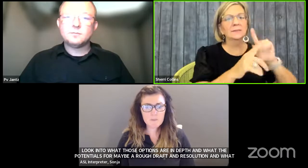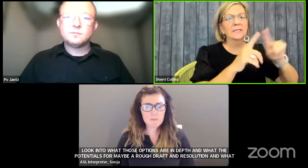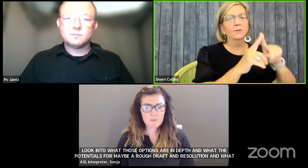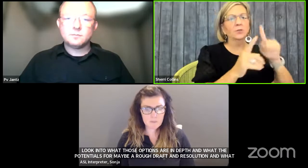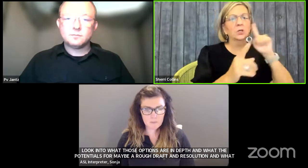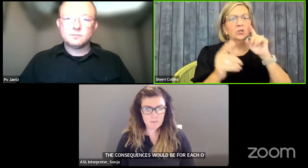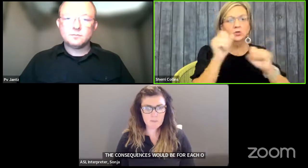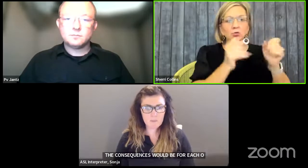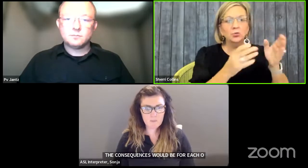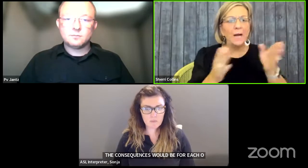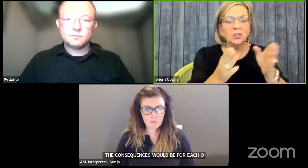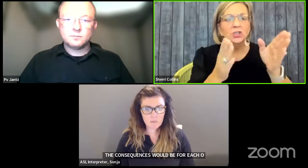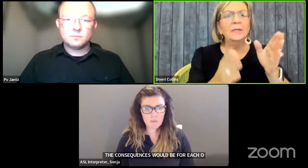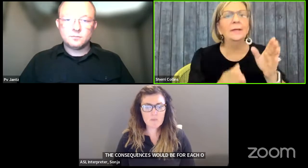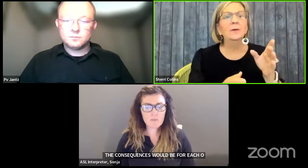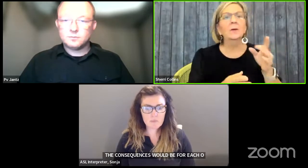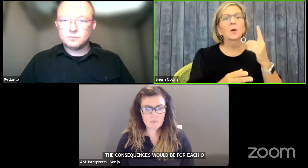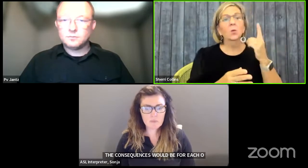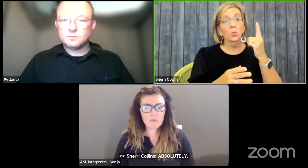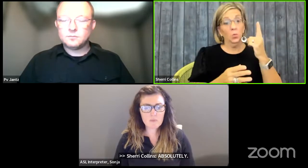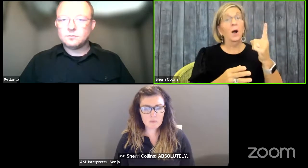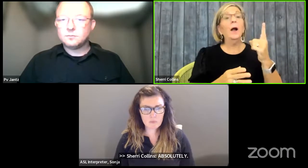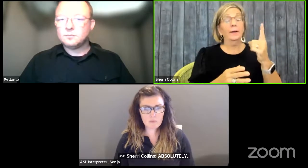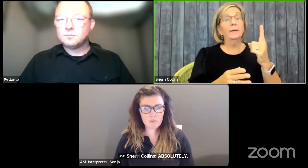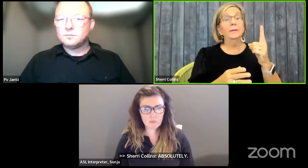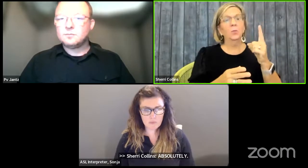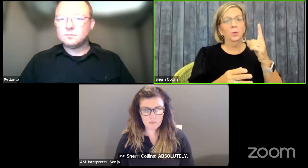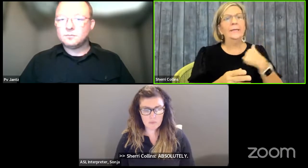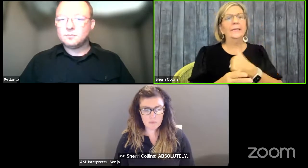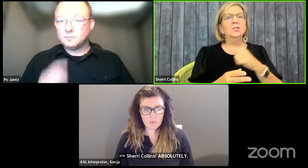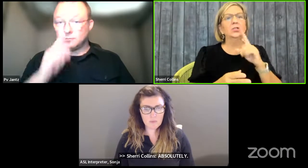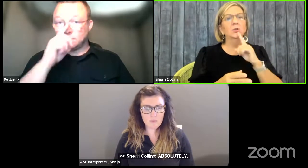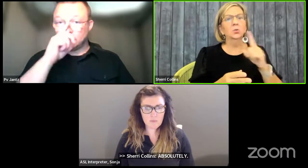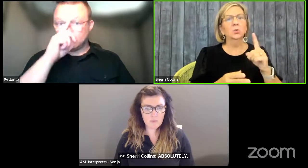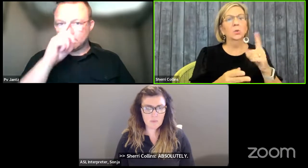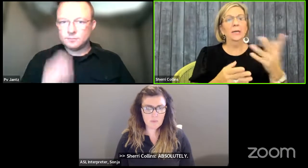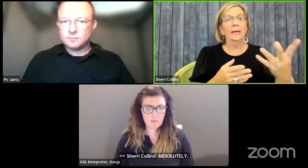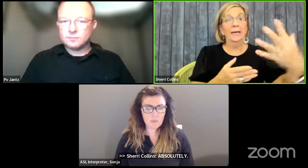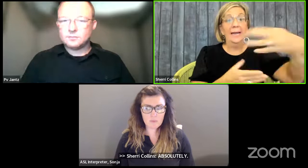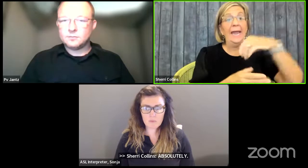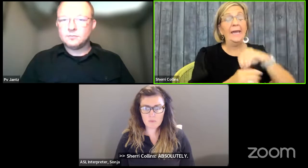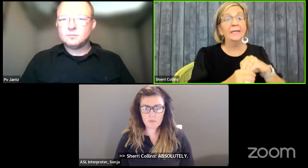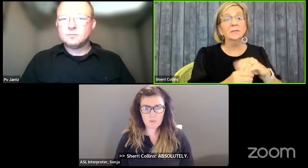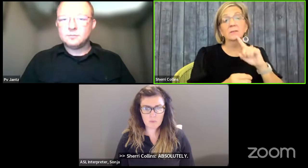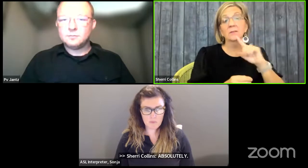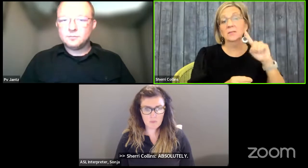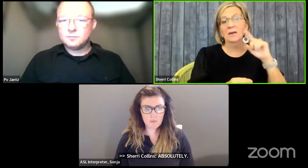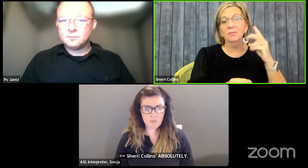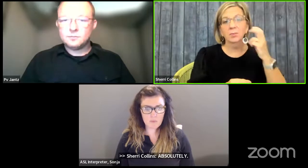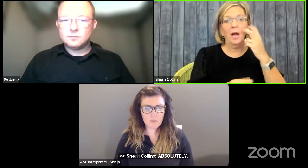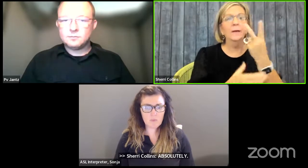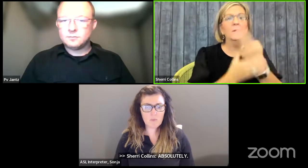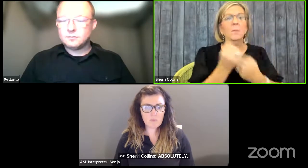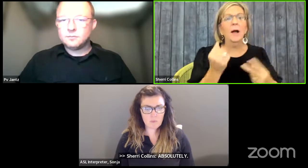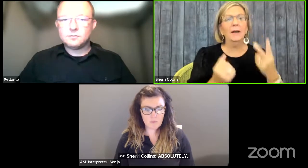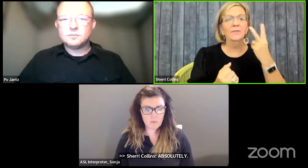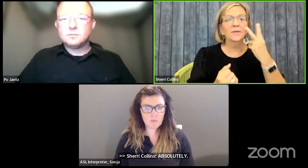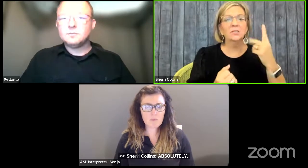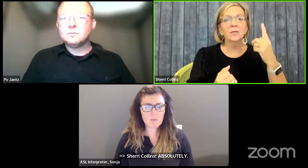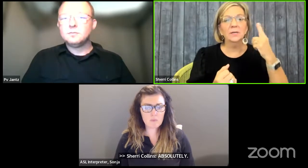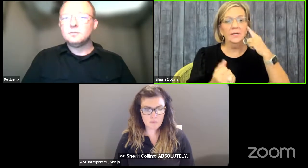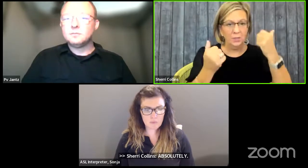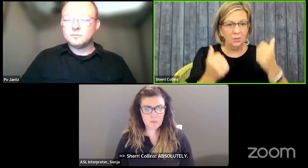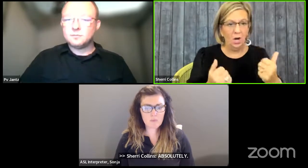address different strategy. One, we need to engage the deaf-blind